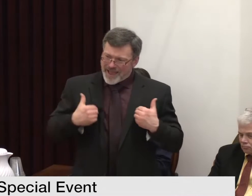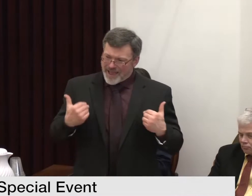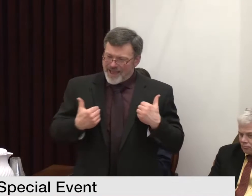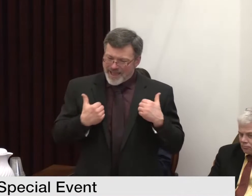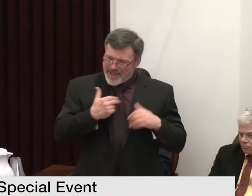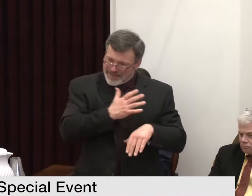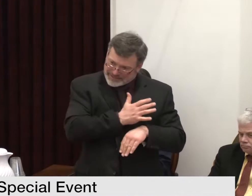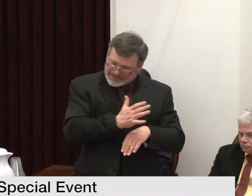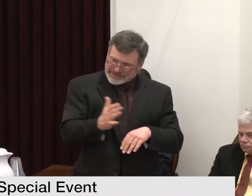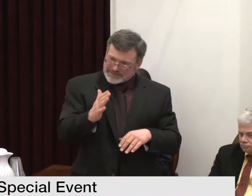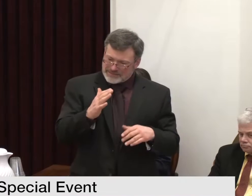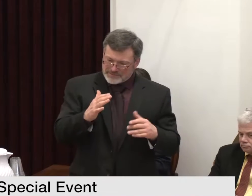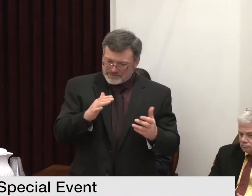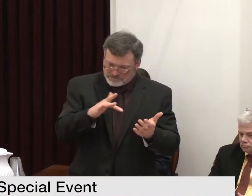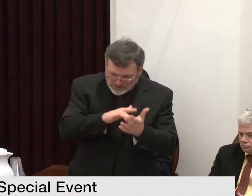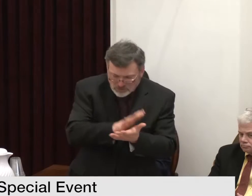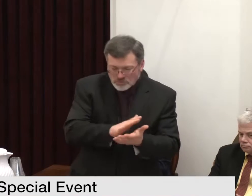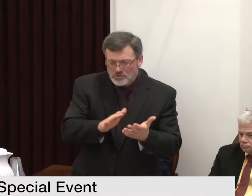trades.